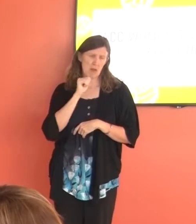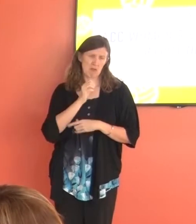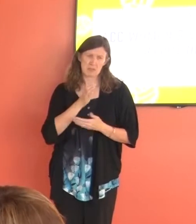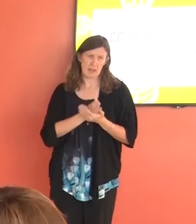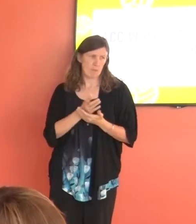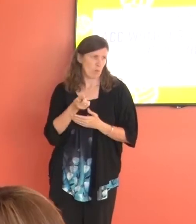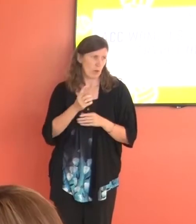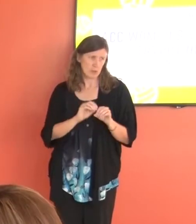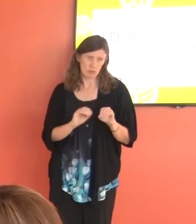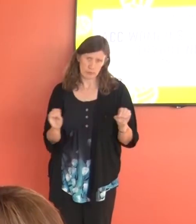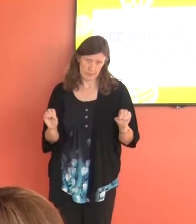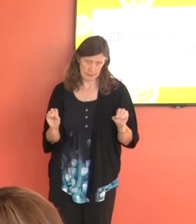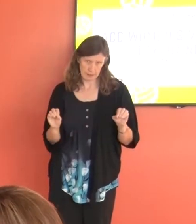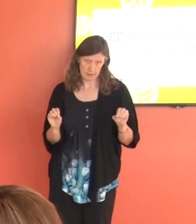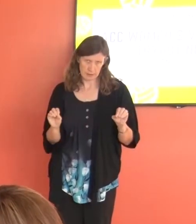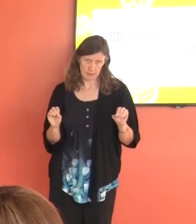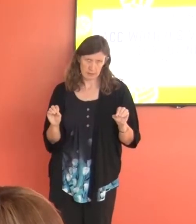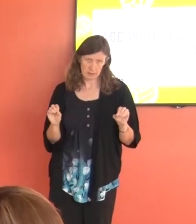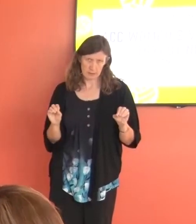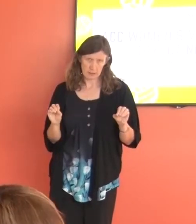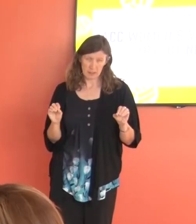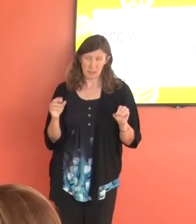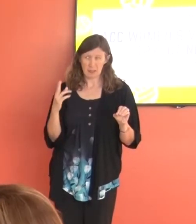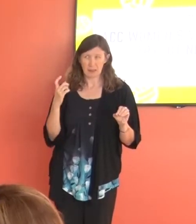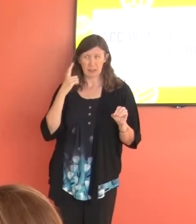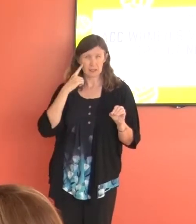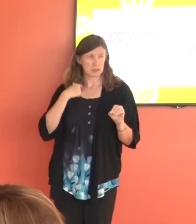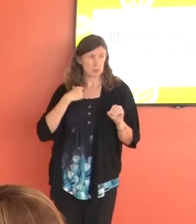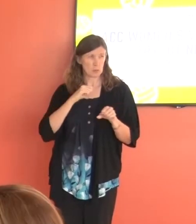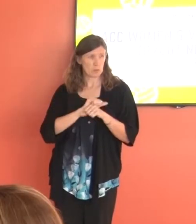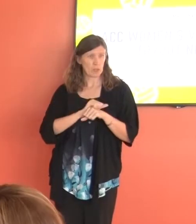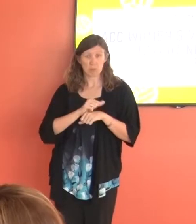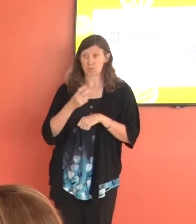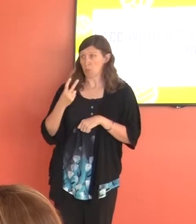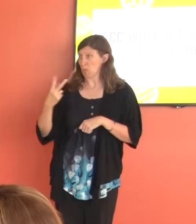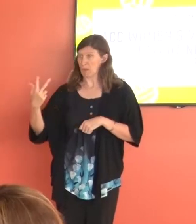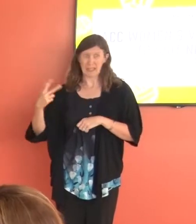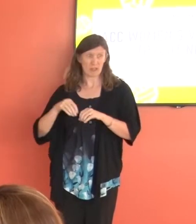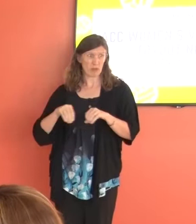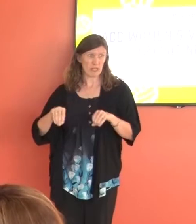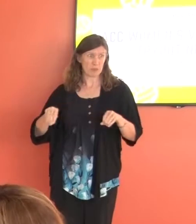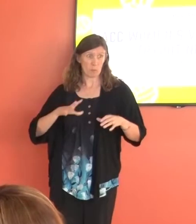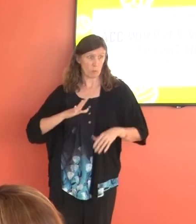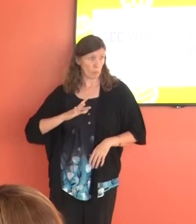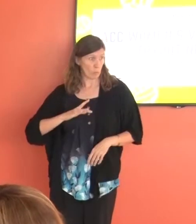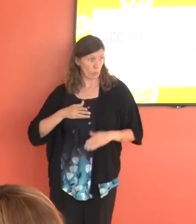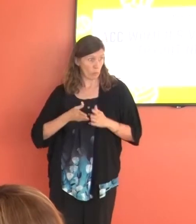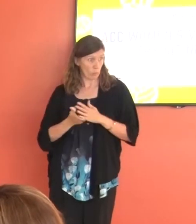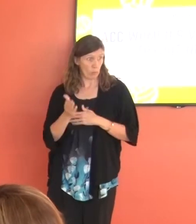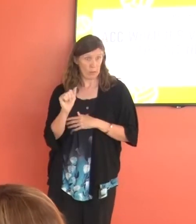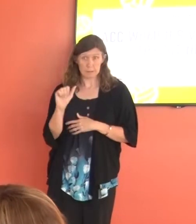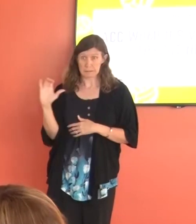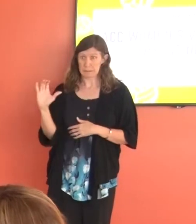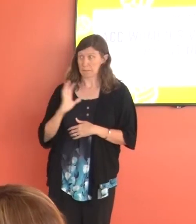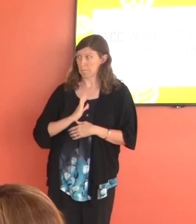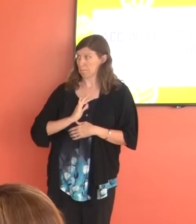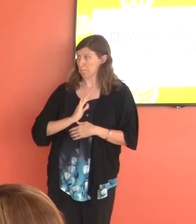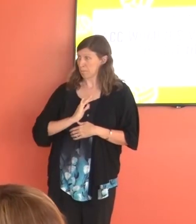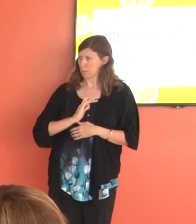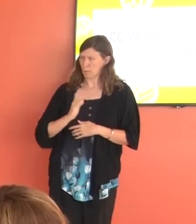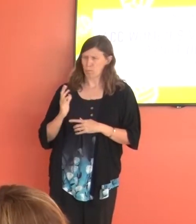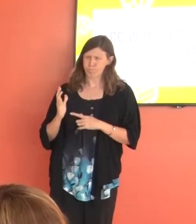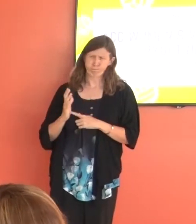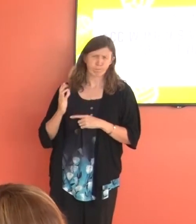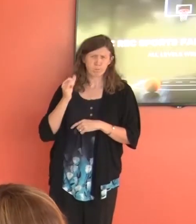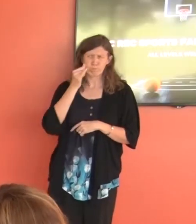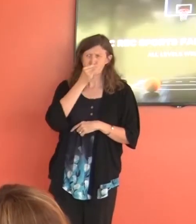one degree from us, but she's working on two or three with us. Just an